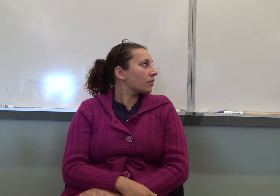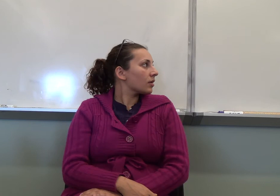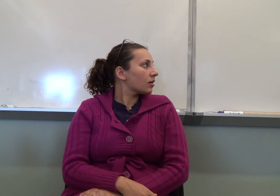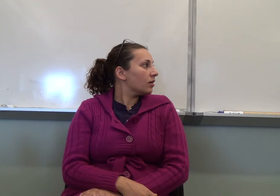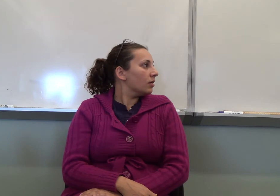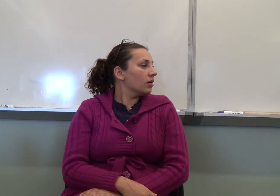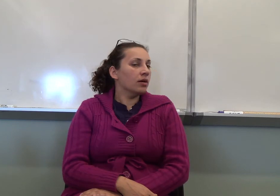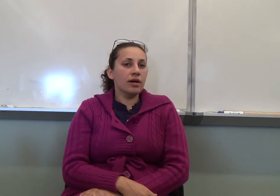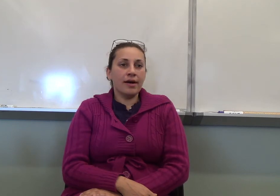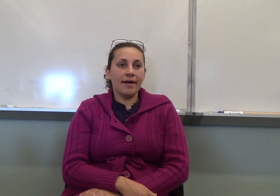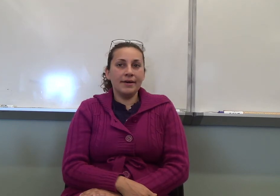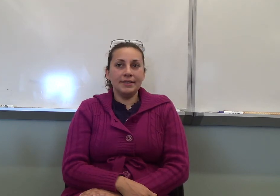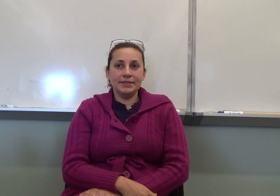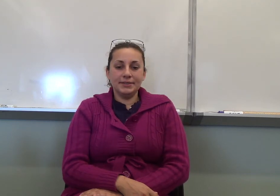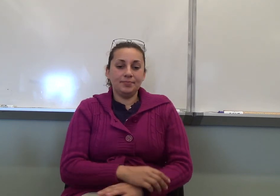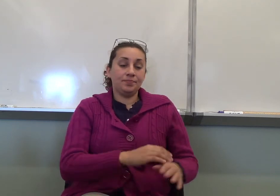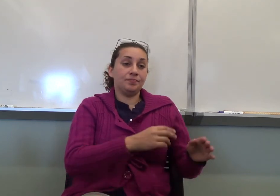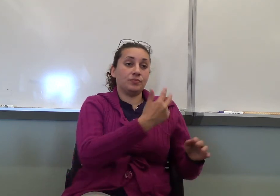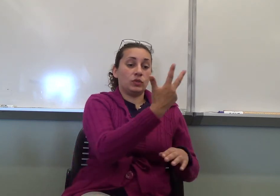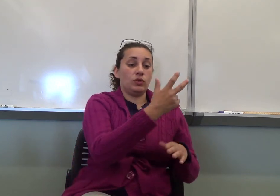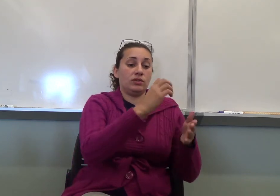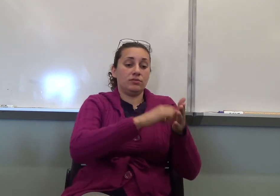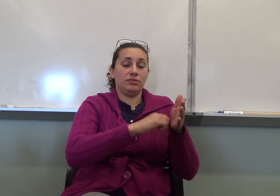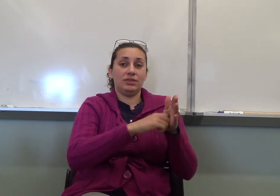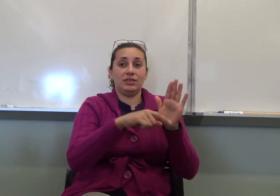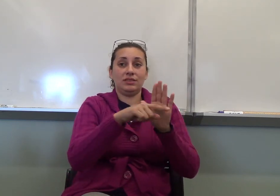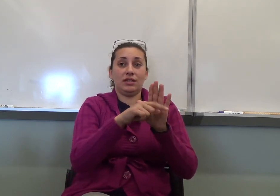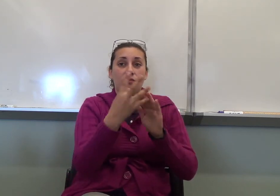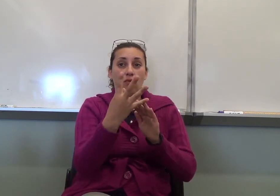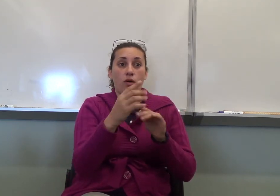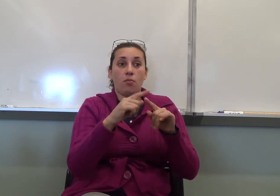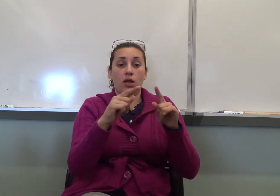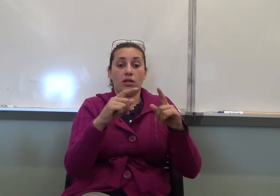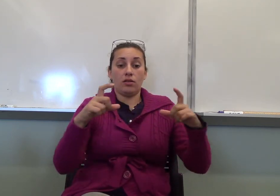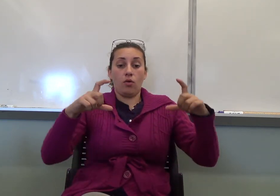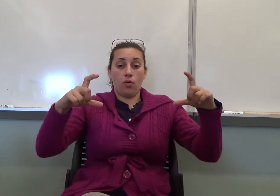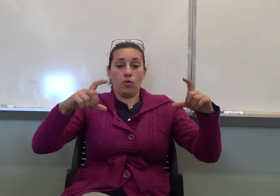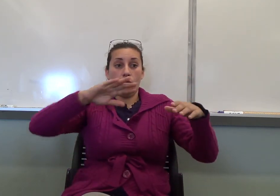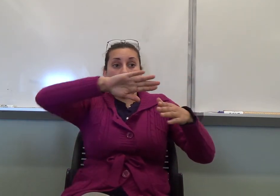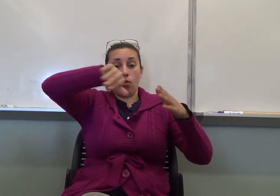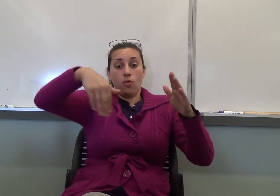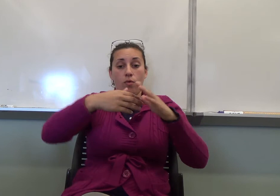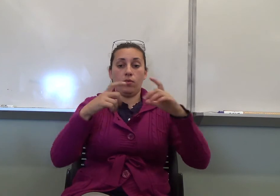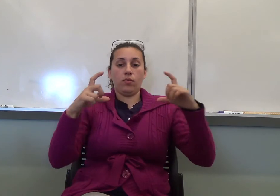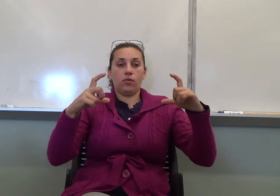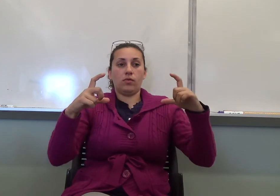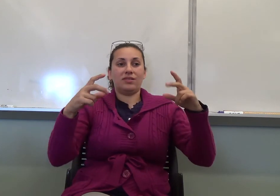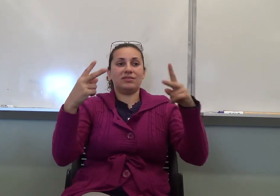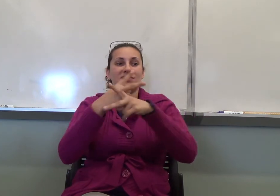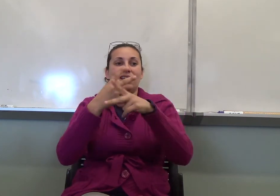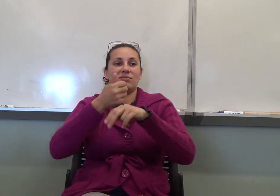3 subtract a negative 4, but that whole thing wants to be raised to the second power, which means it wants to be multiplied by